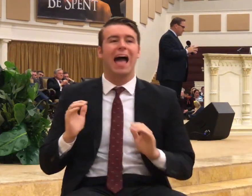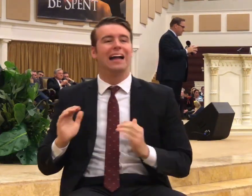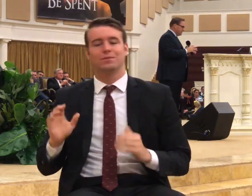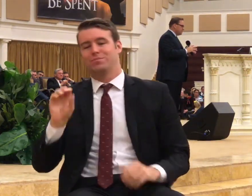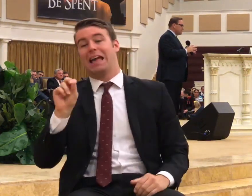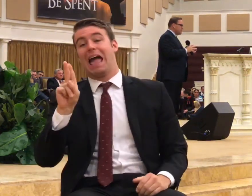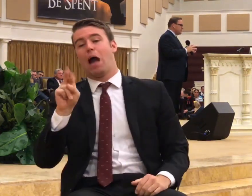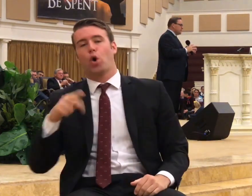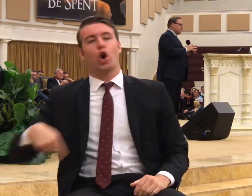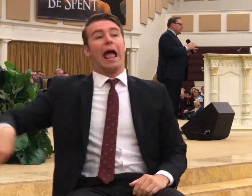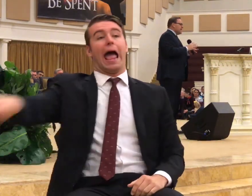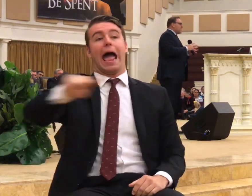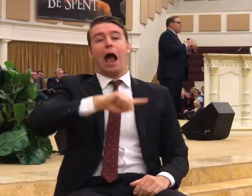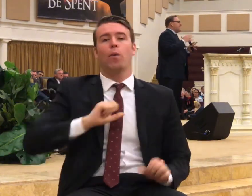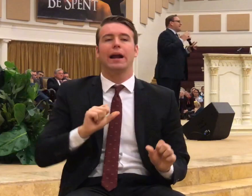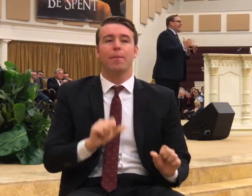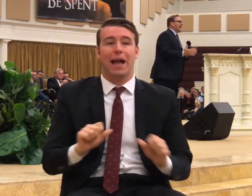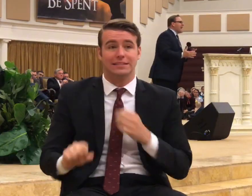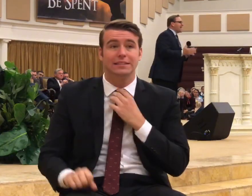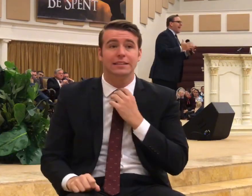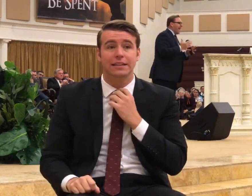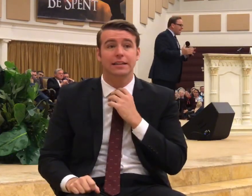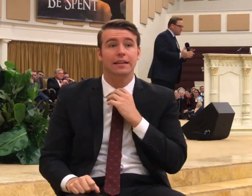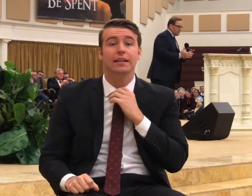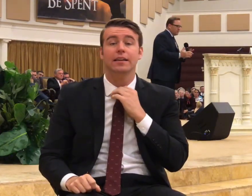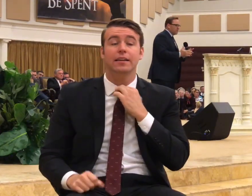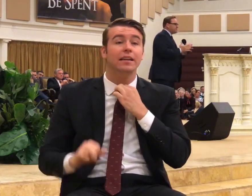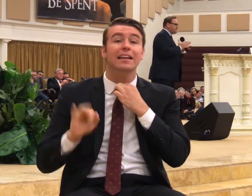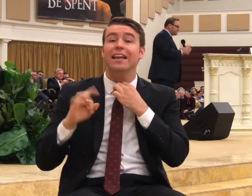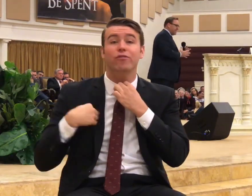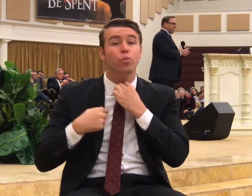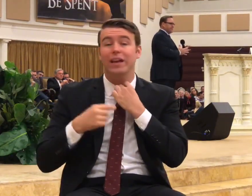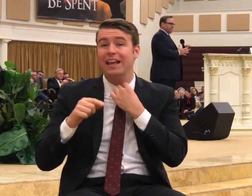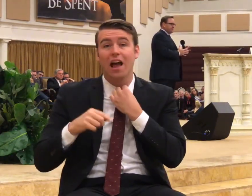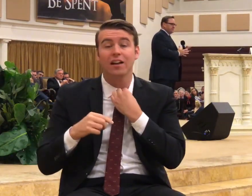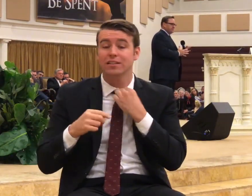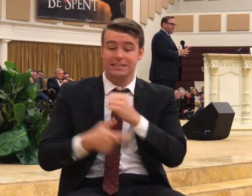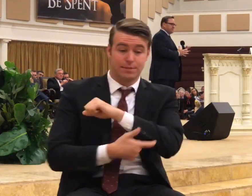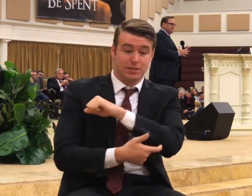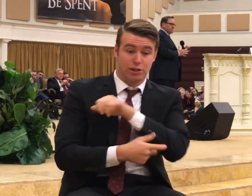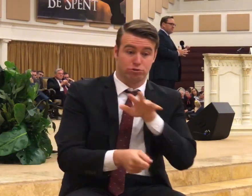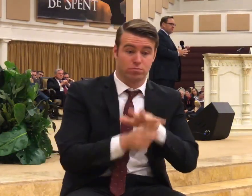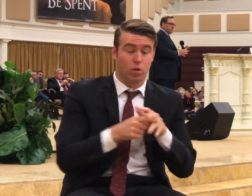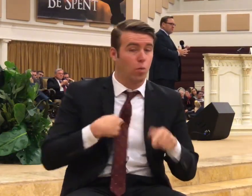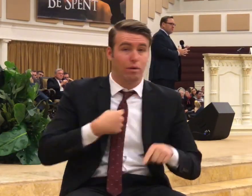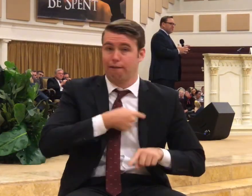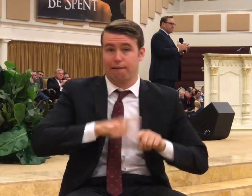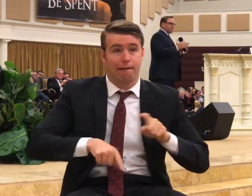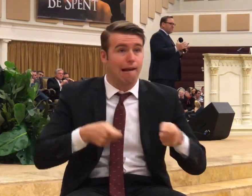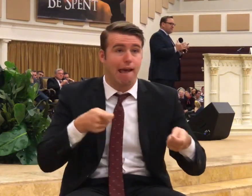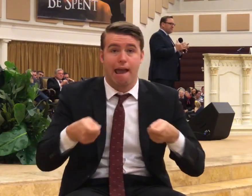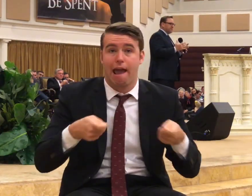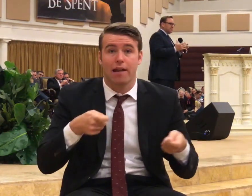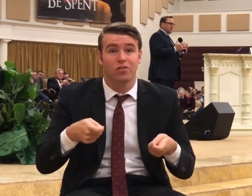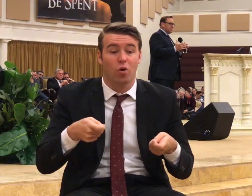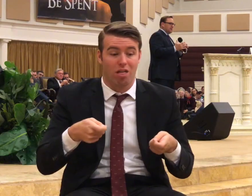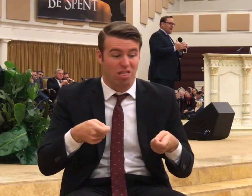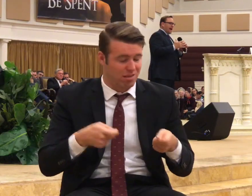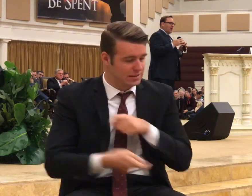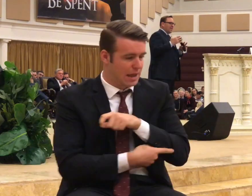capacity. If we cannot handle temptation, we just